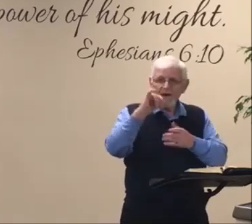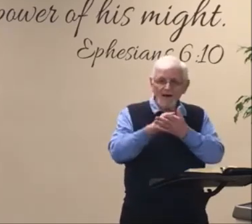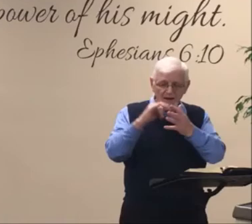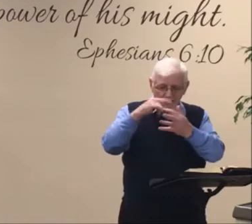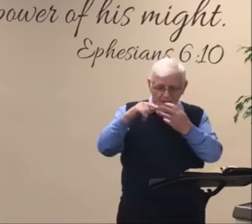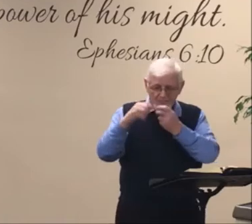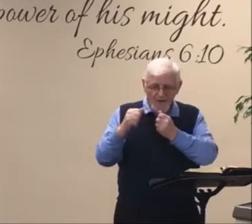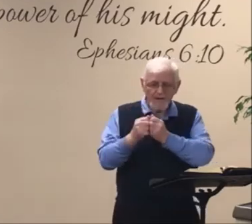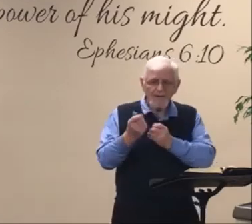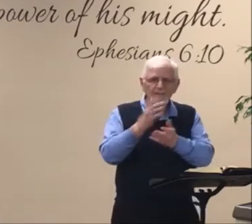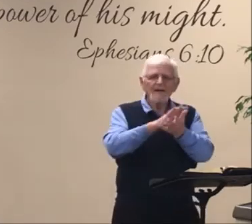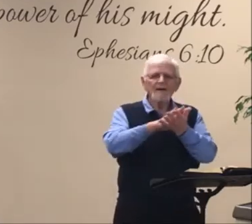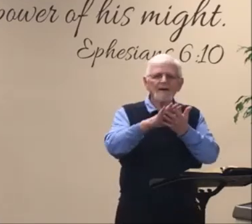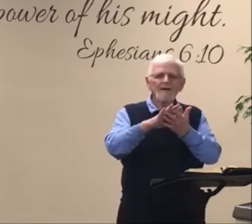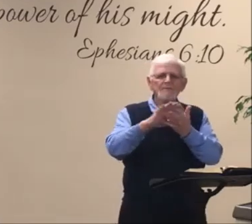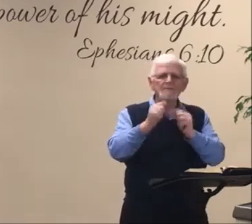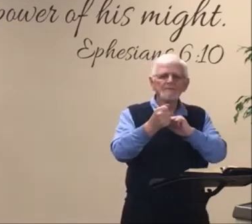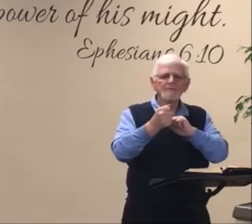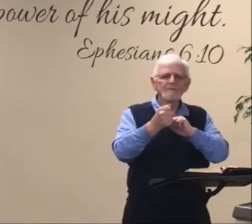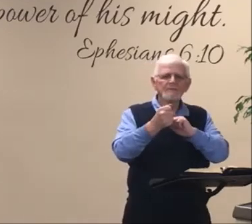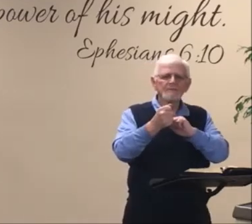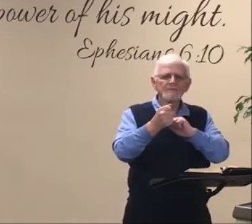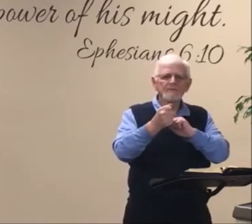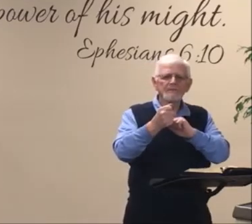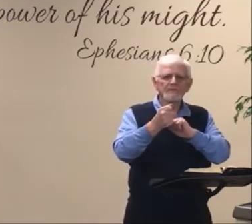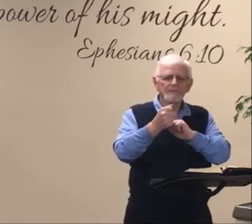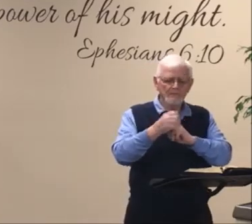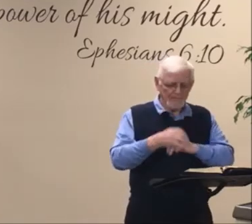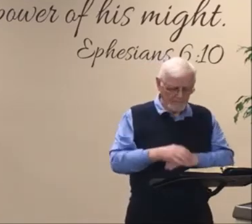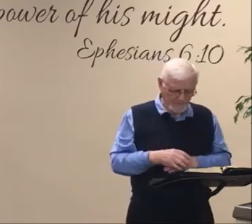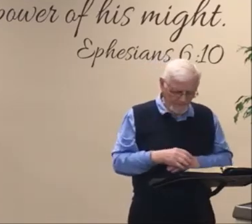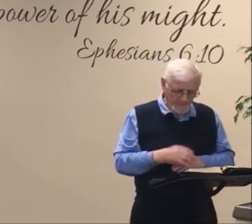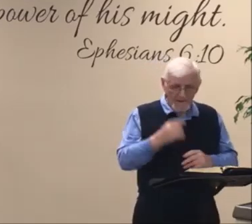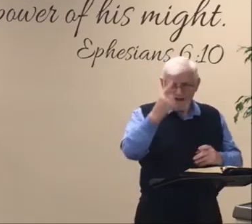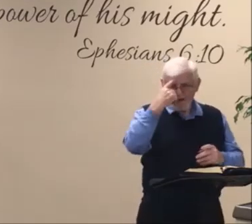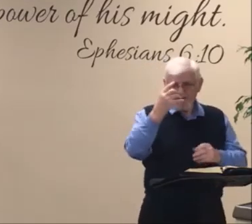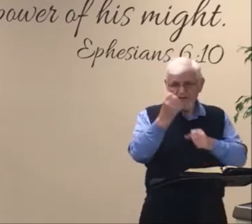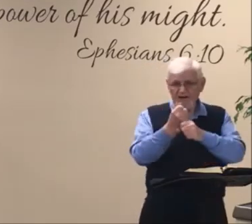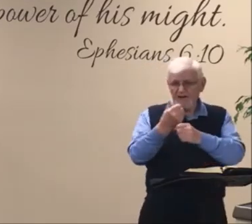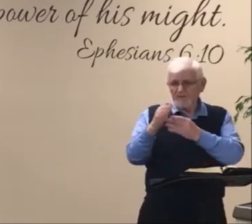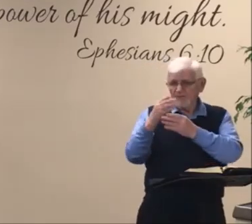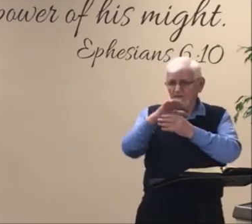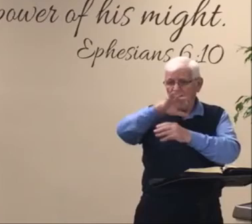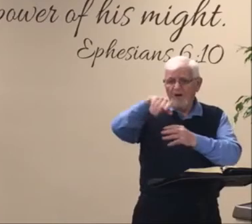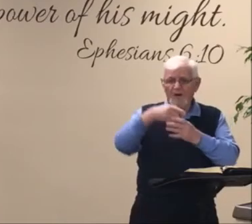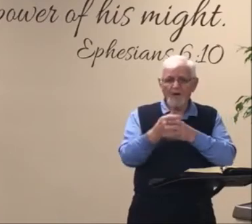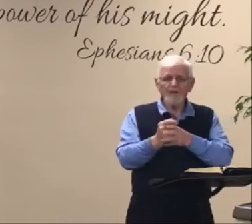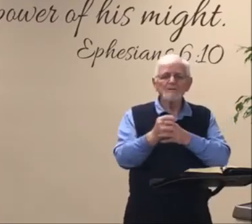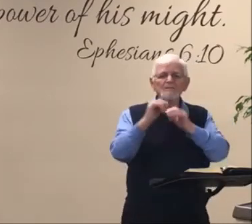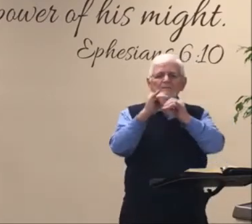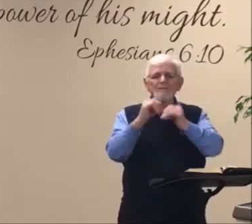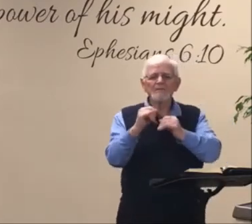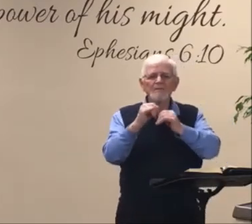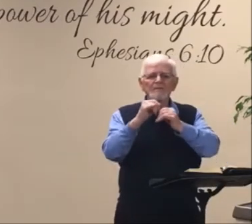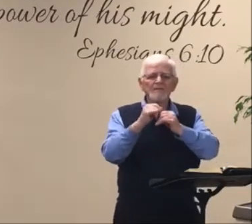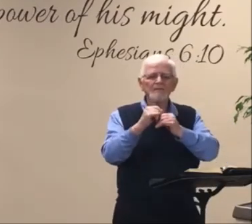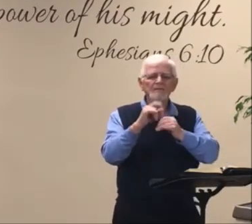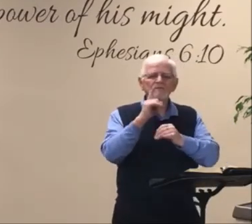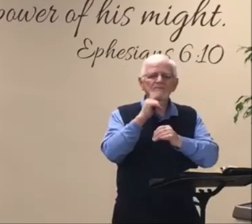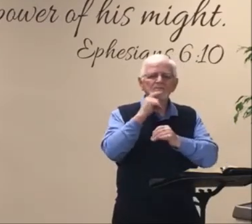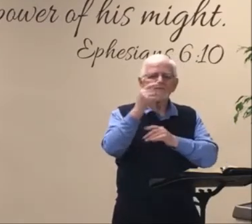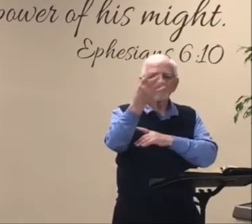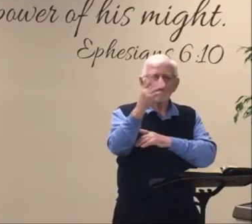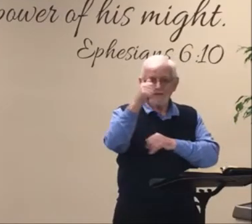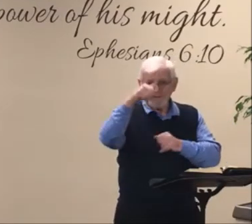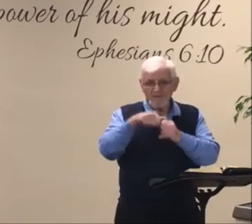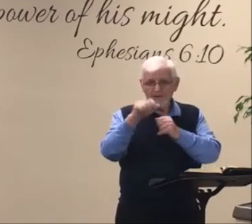clean, and change your garments. He said, I thought they got rid of all those idols when they left. No, they didn't. Remember, Rachel had some with